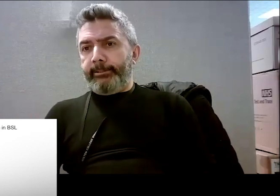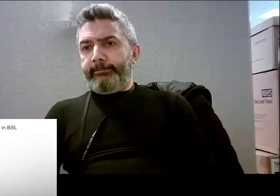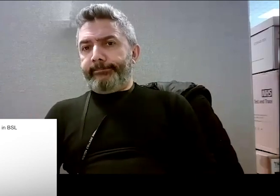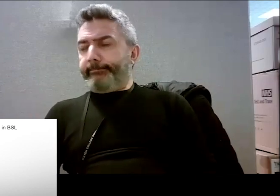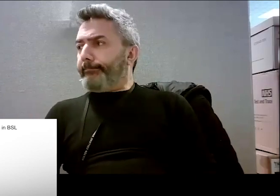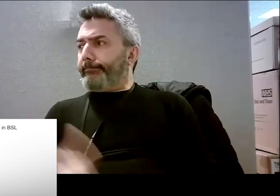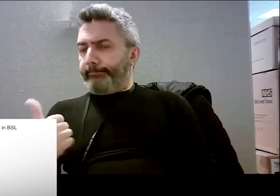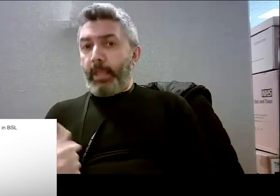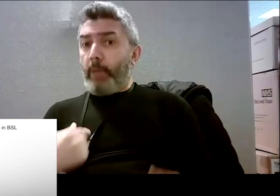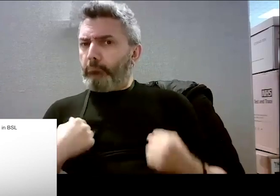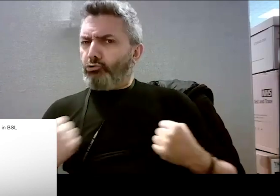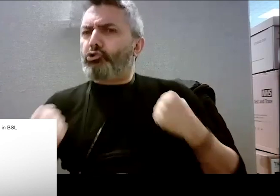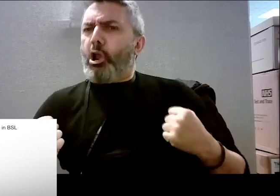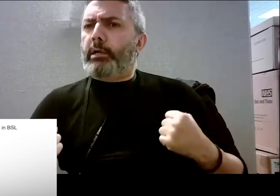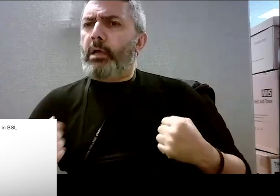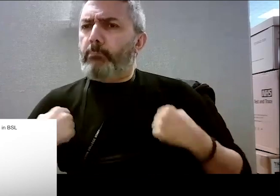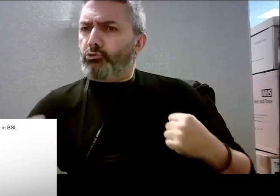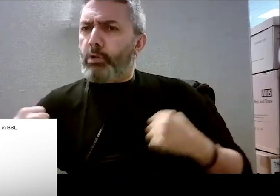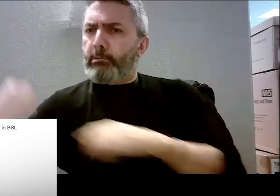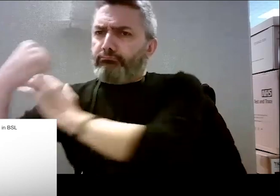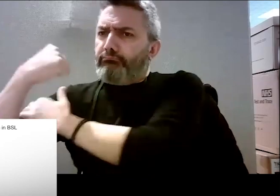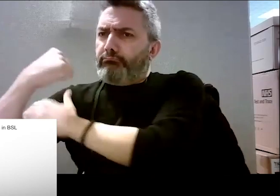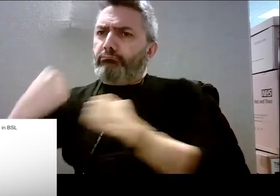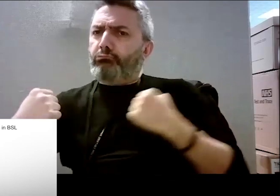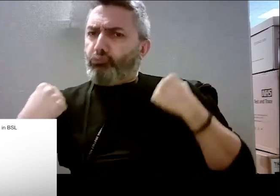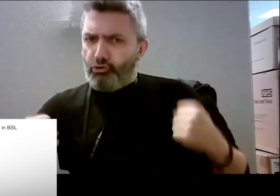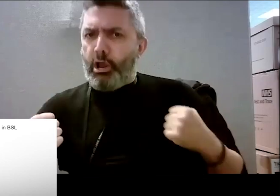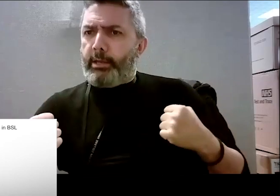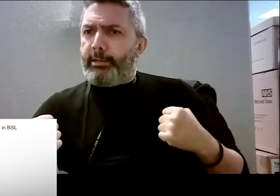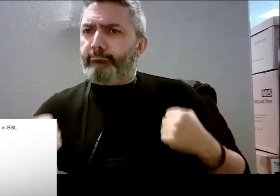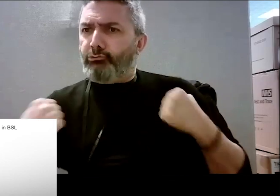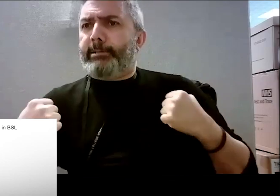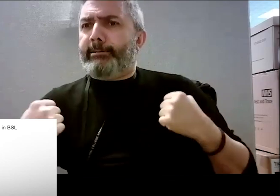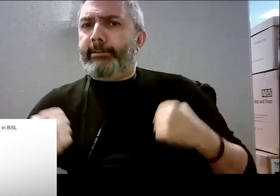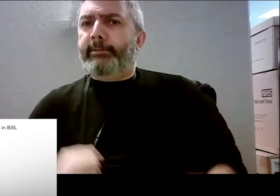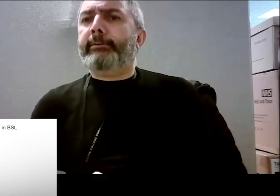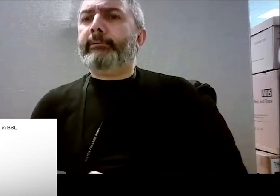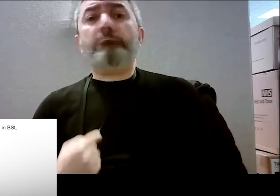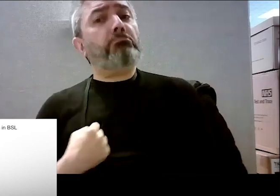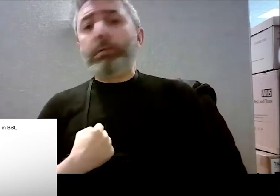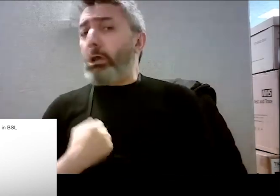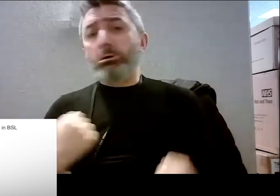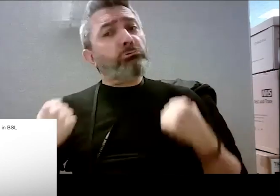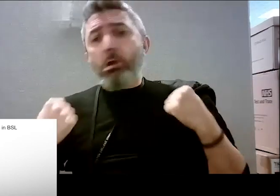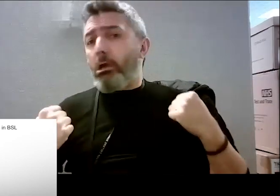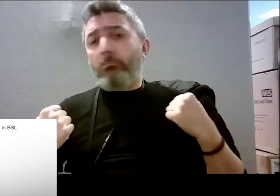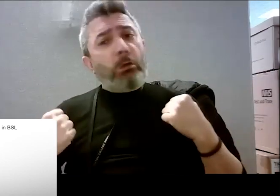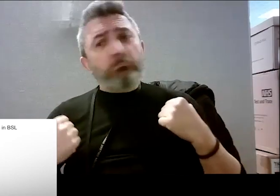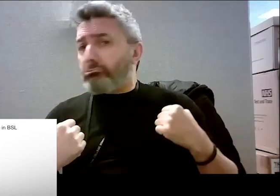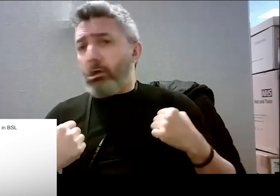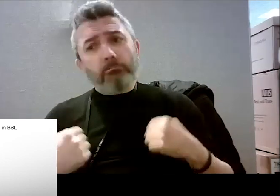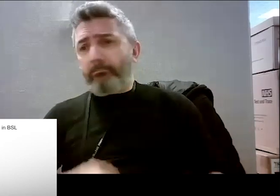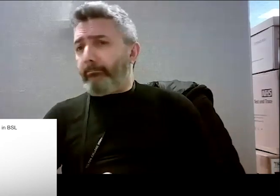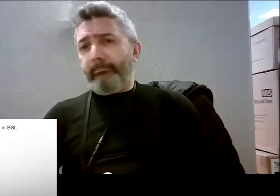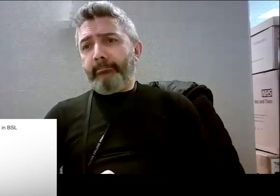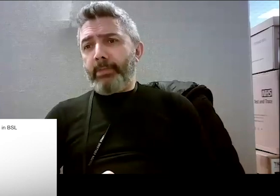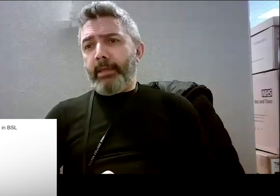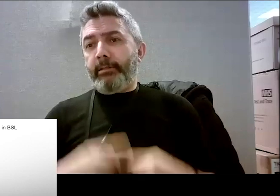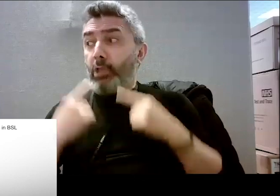I'm strong. I'm not strong.